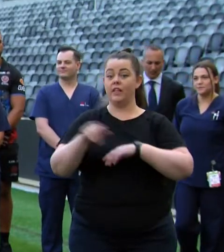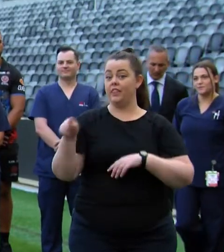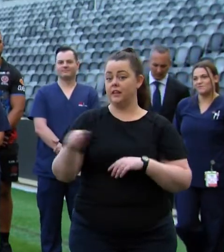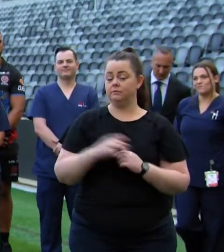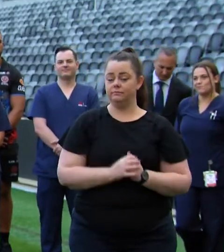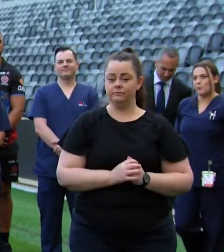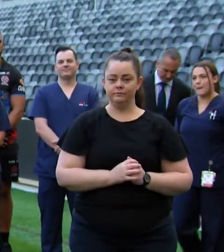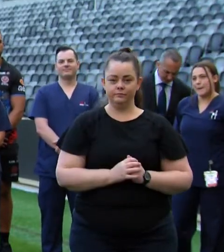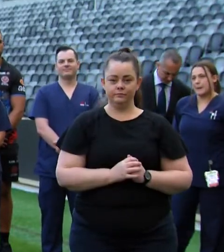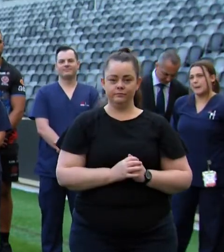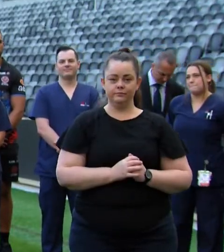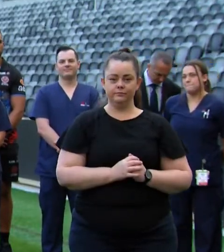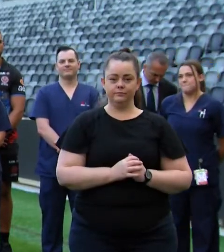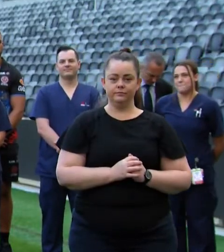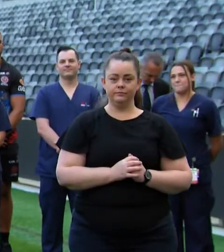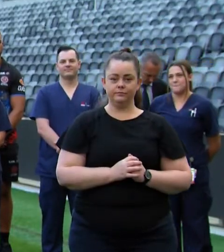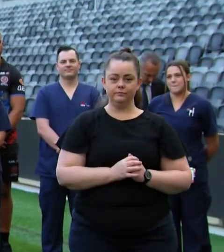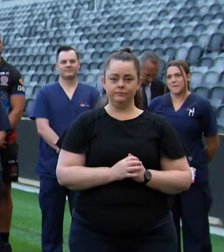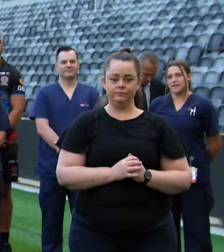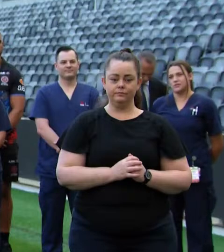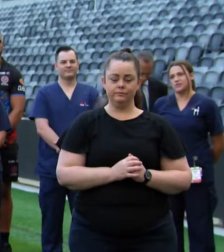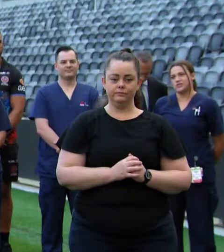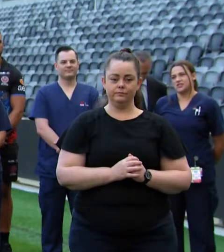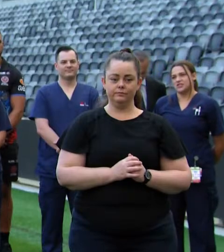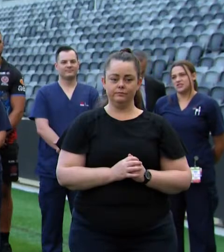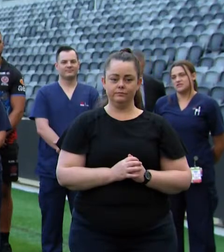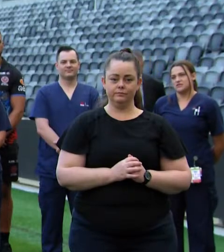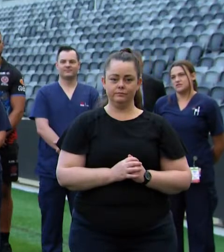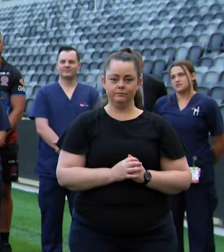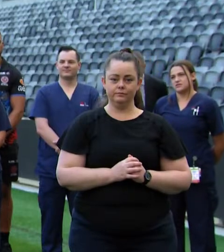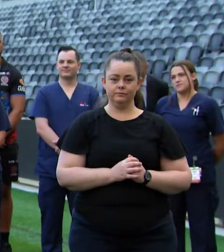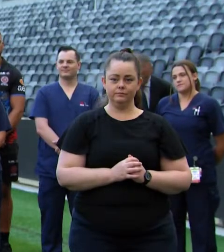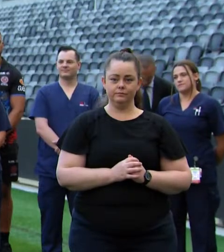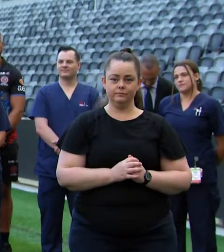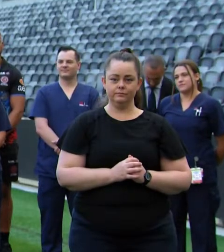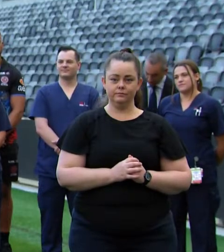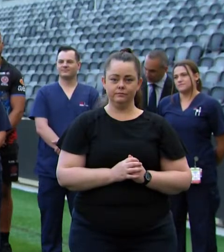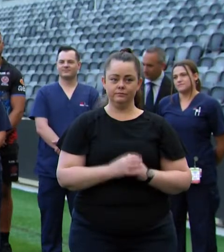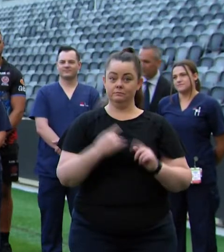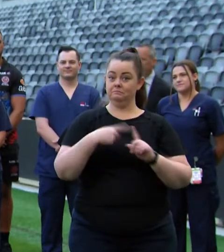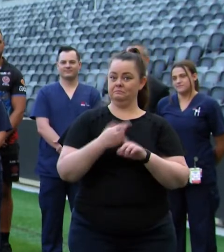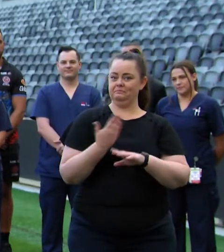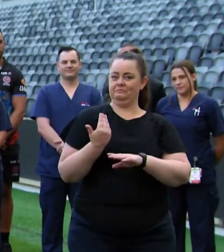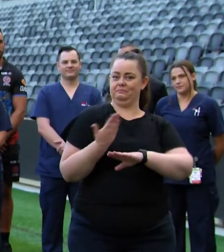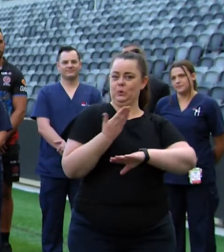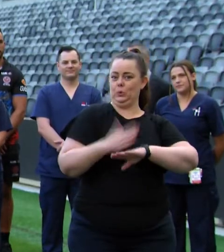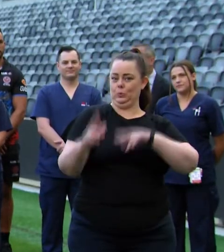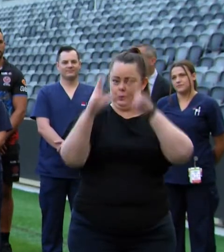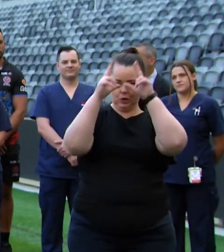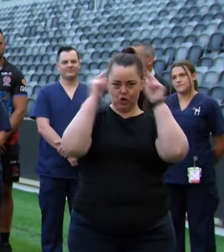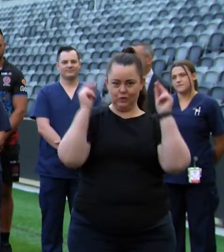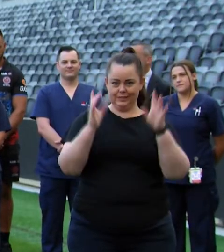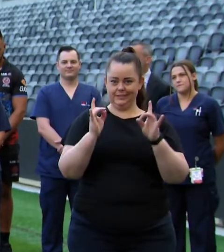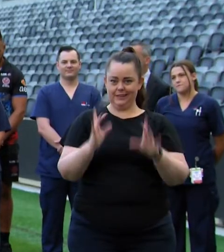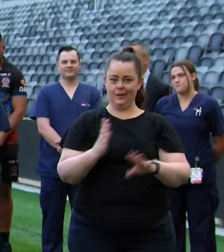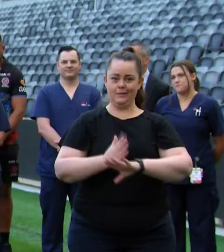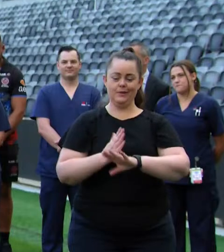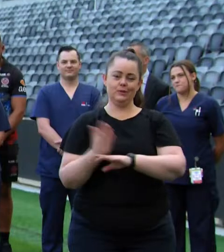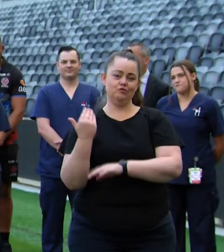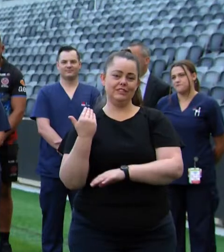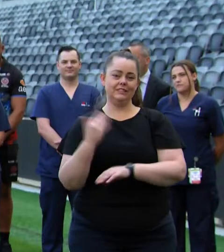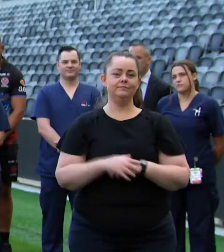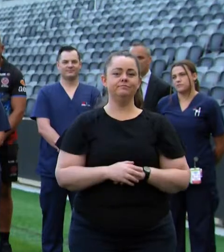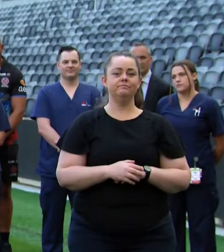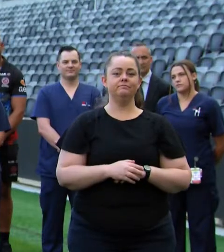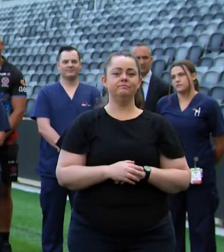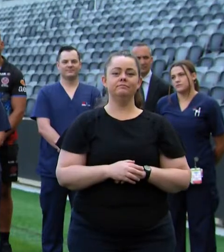Our wonderful nurses that are have just commenced working in our hospitals right across our state. Then